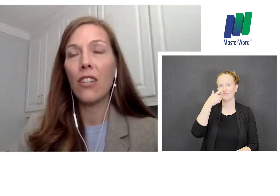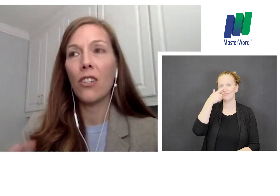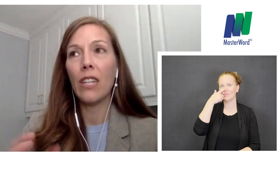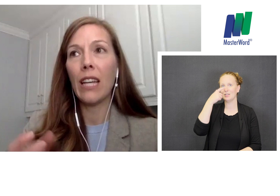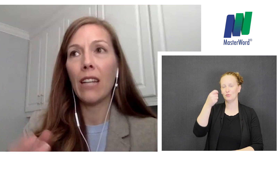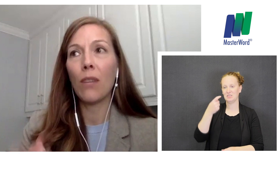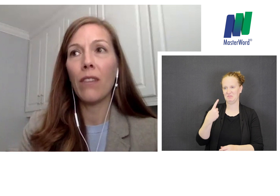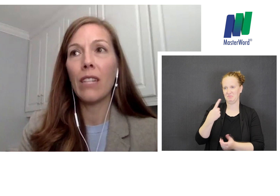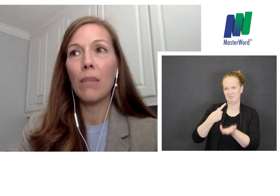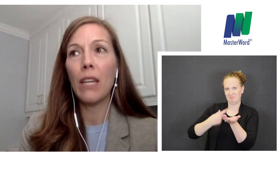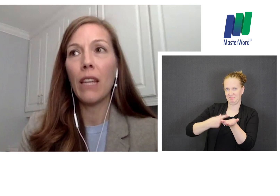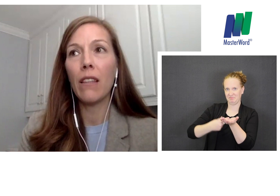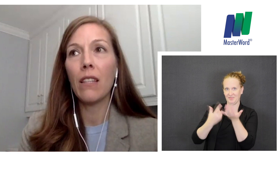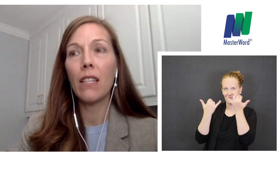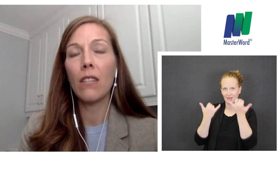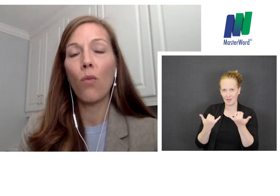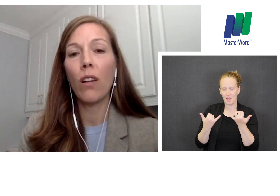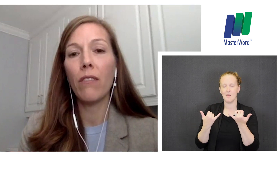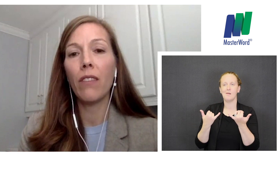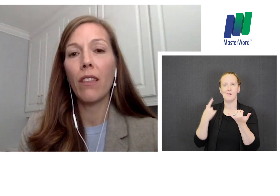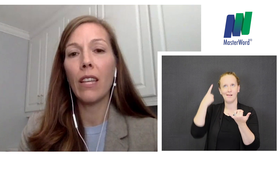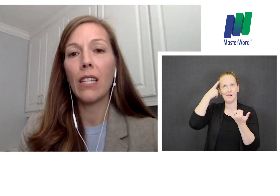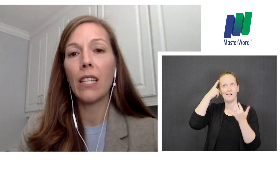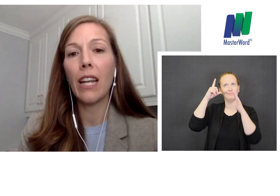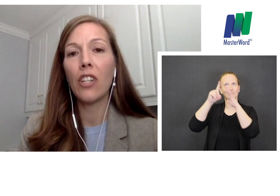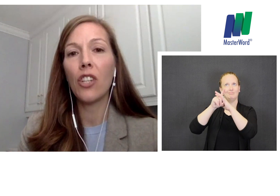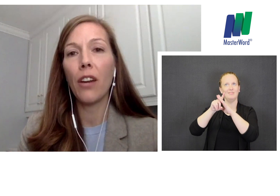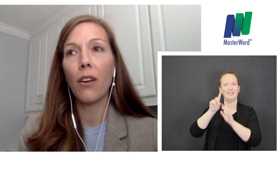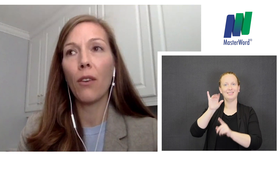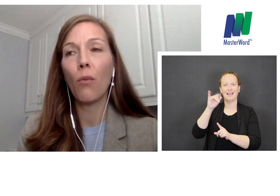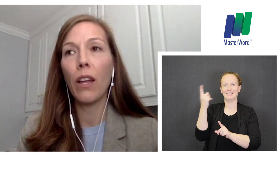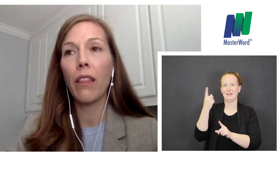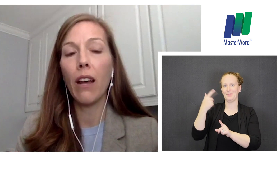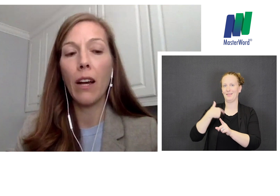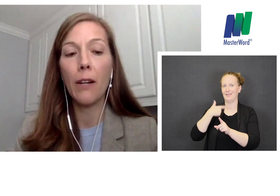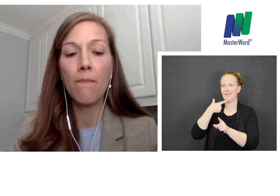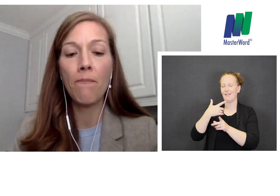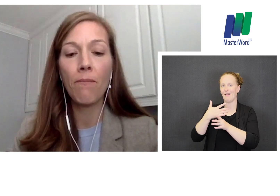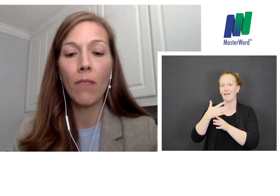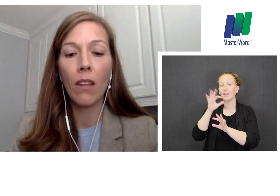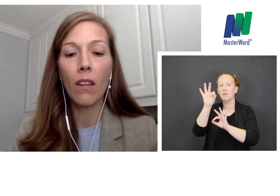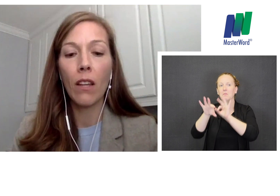It's interesting, as we're even speaking this is one of the things that I share with